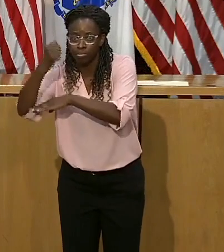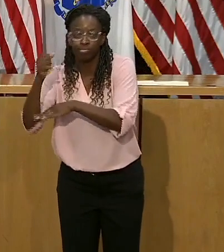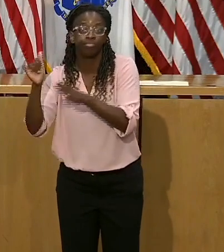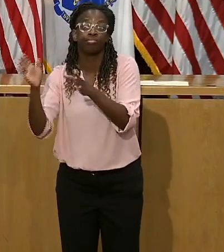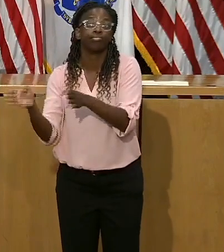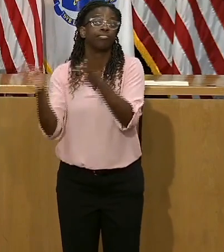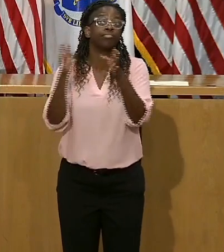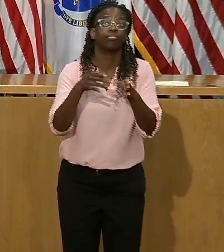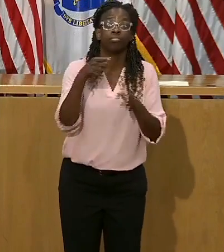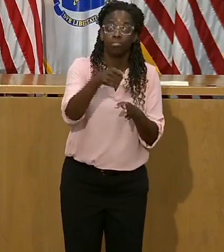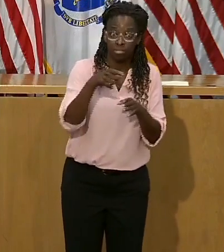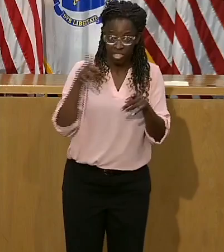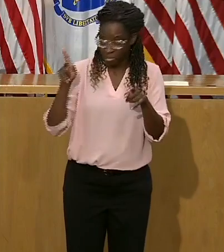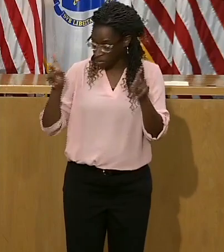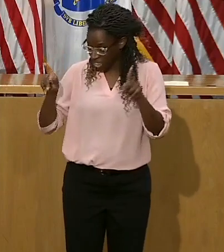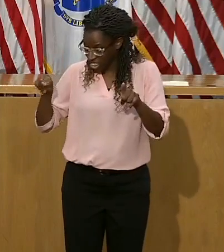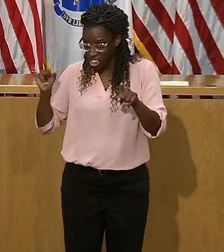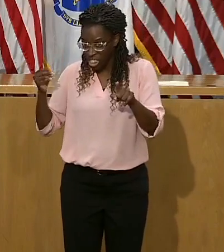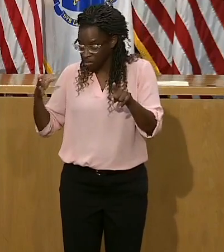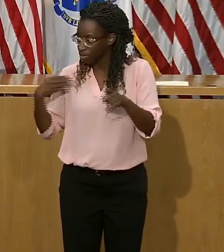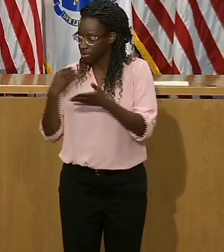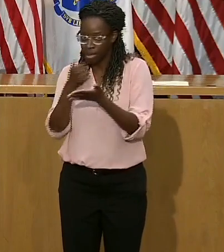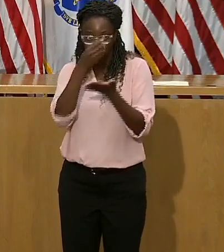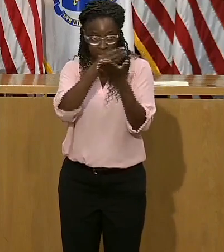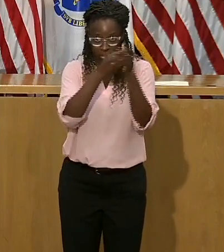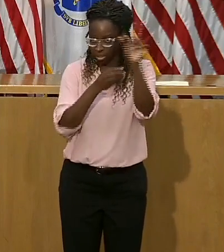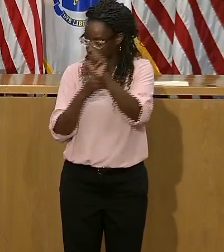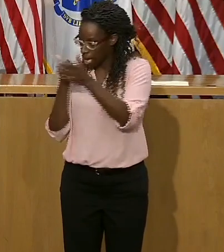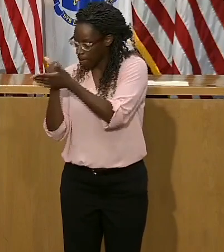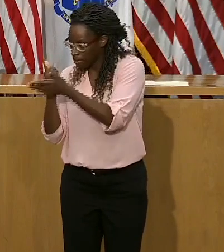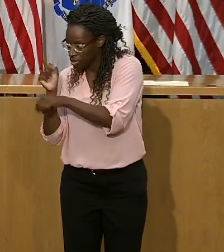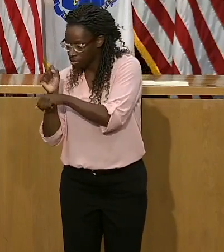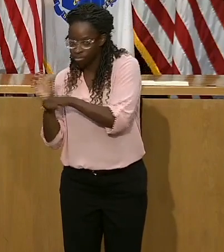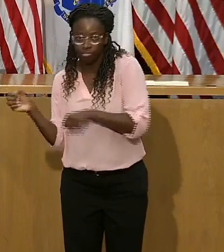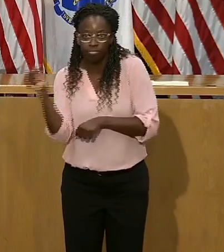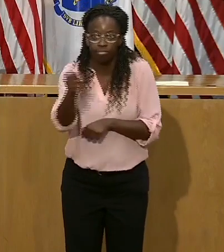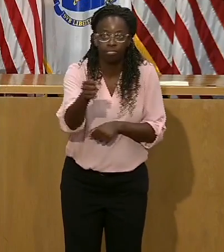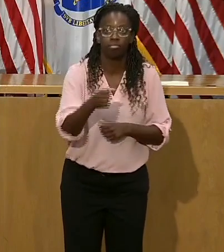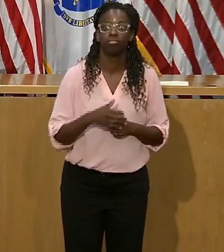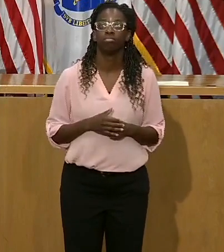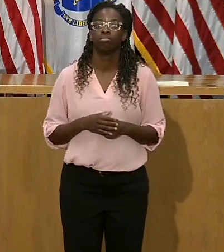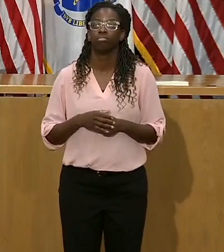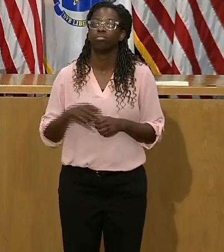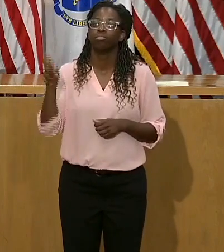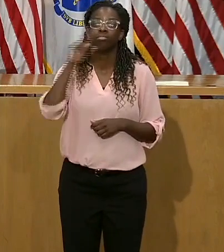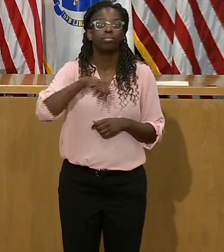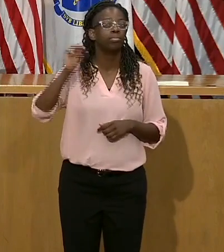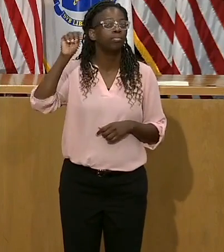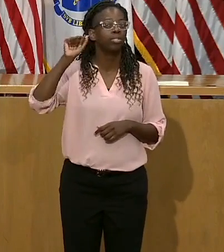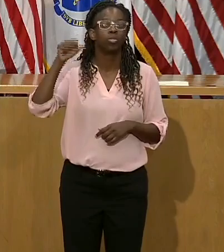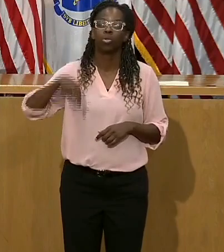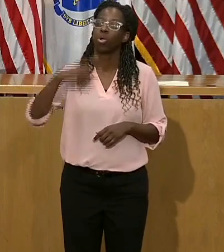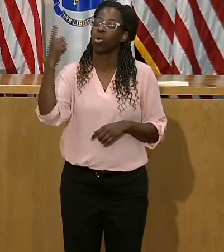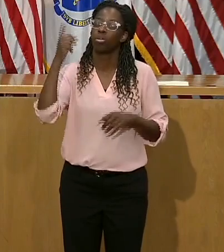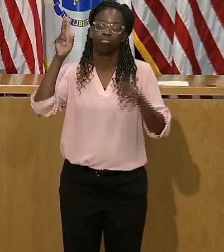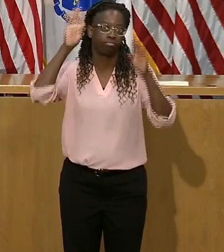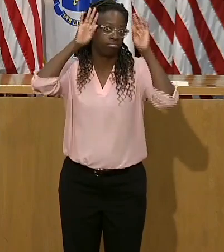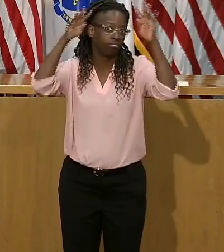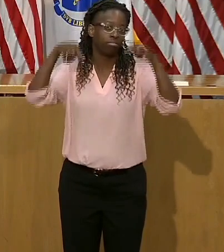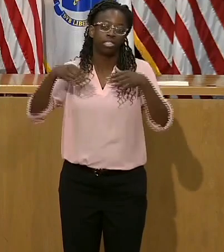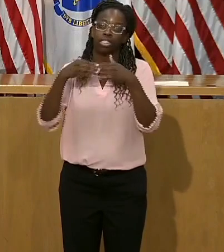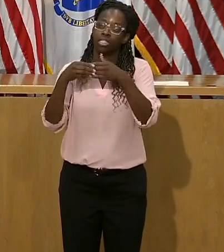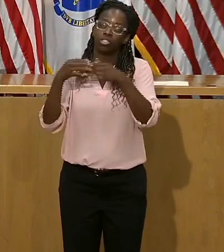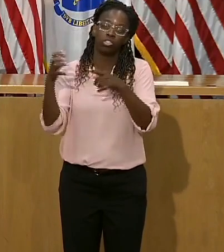and ensuring our economy continues to innovate and lead. We all know that the residents and companies of Massachusetts